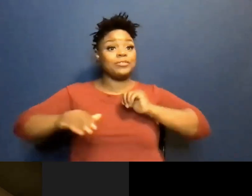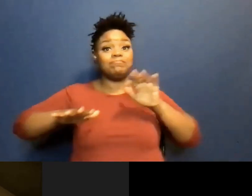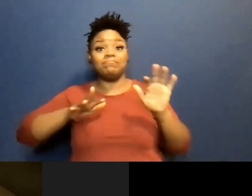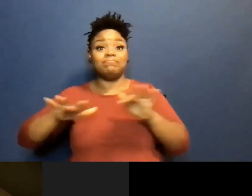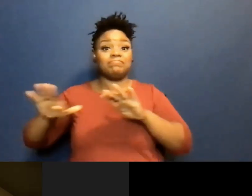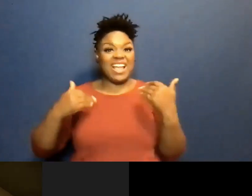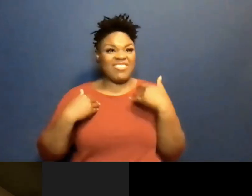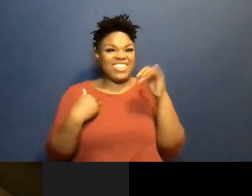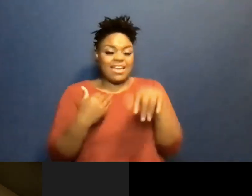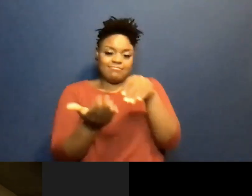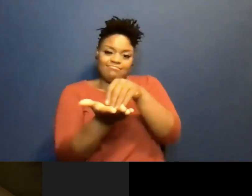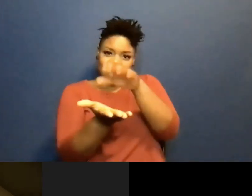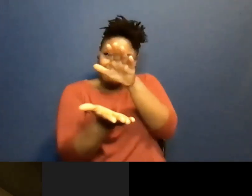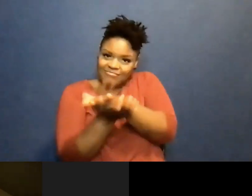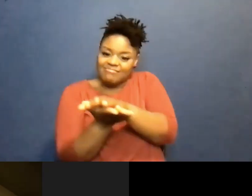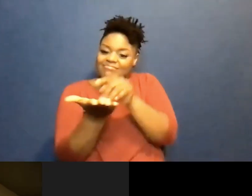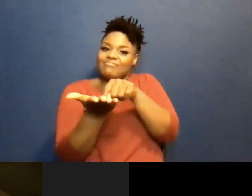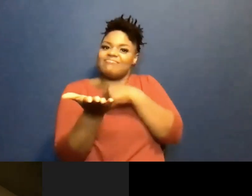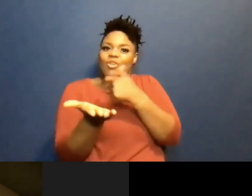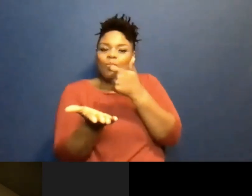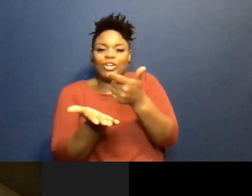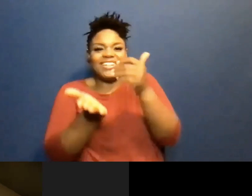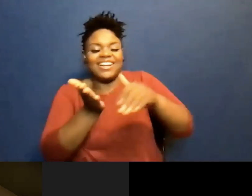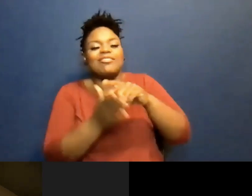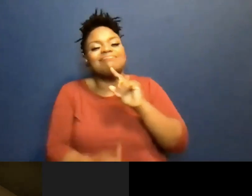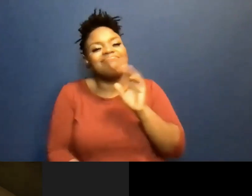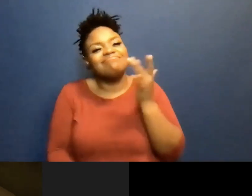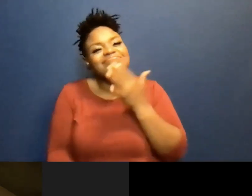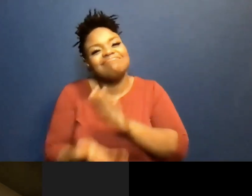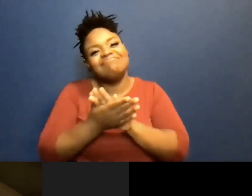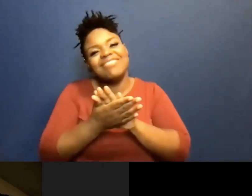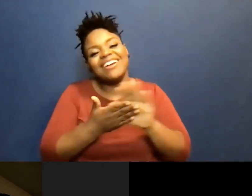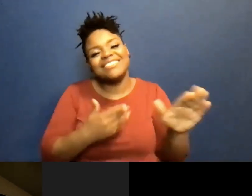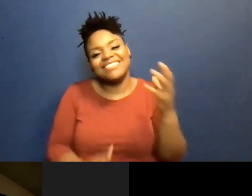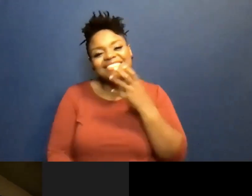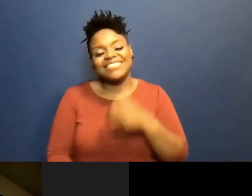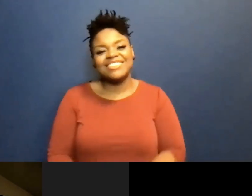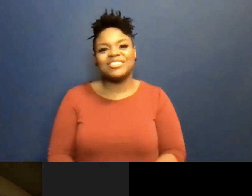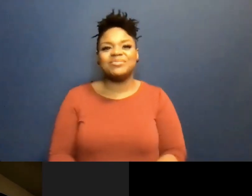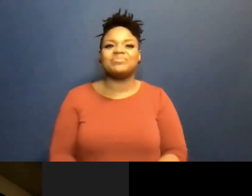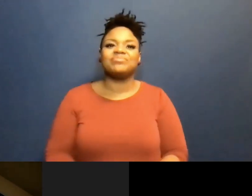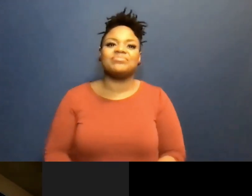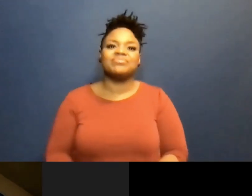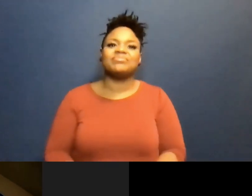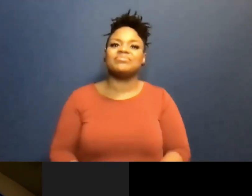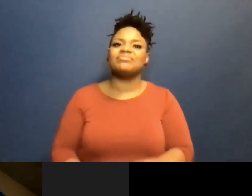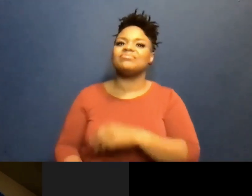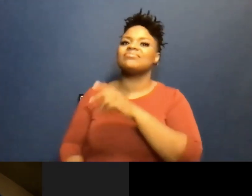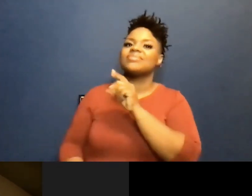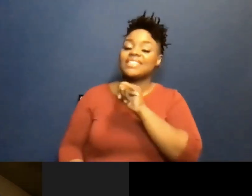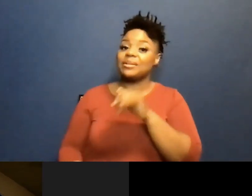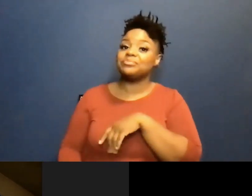given, actually, to see that. So it Awesome. means a lot. So one of the neat things, just I'm going to catch it right here. I love the